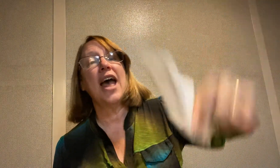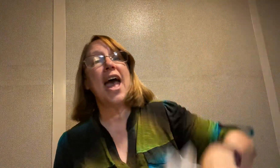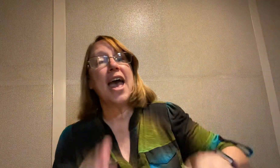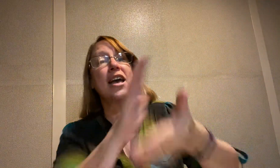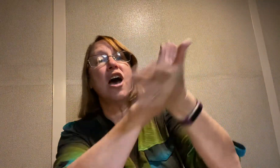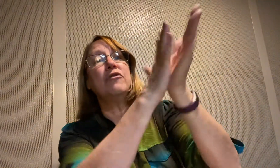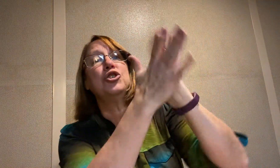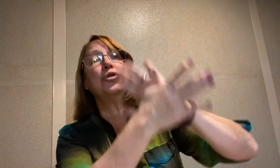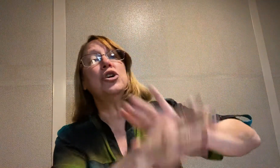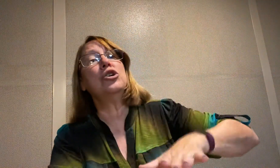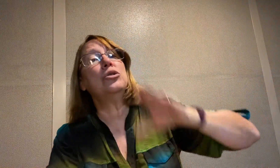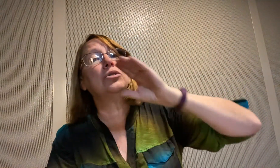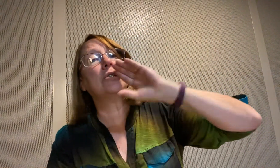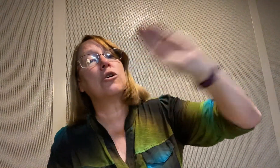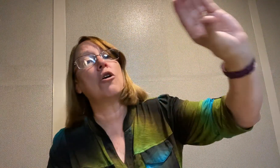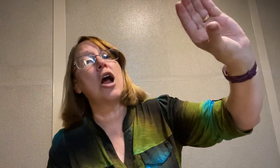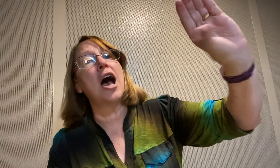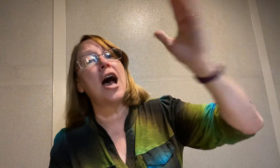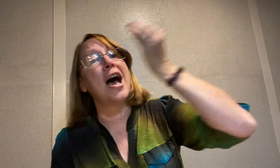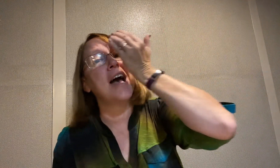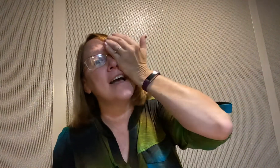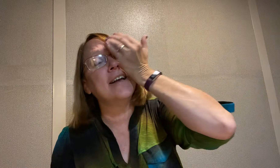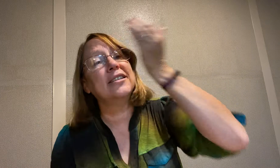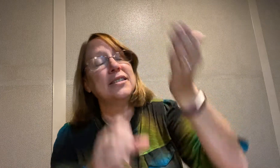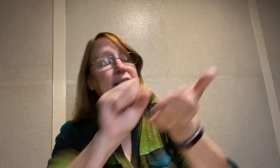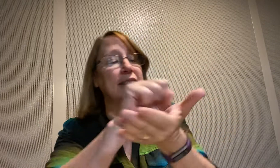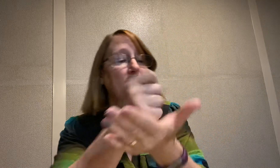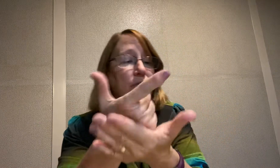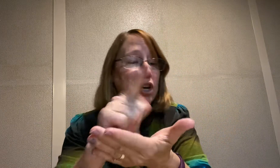"Flag of truce!" cried Silver.